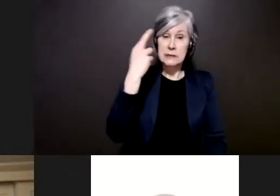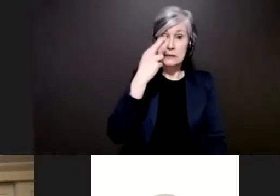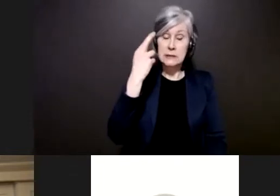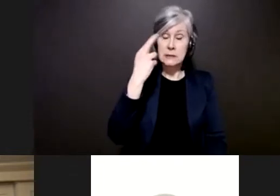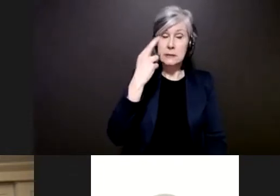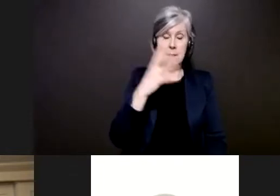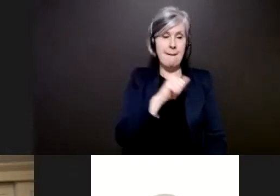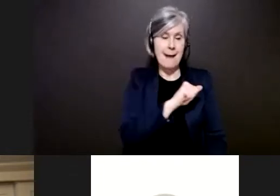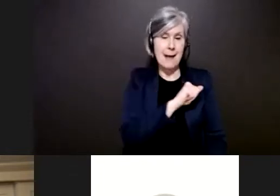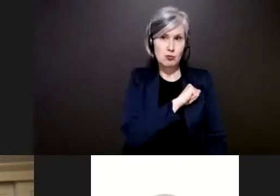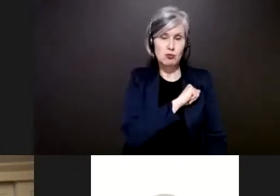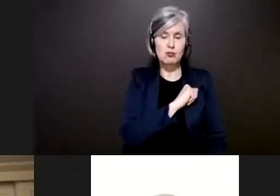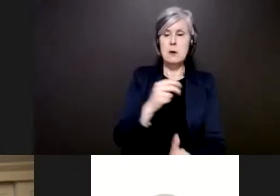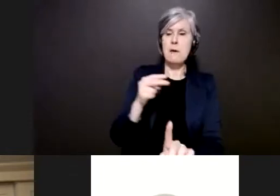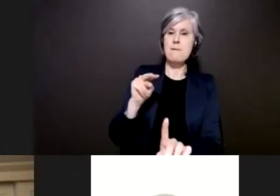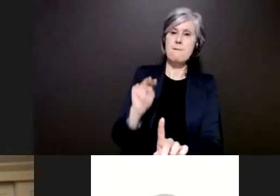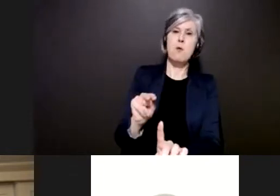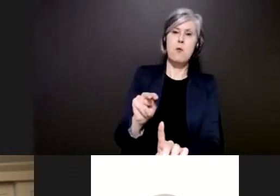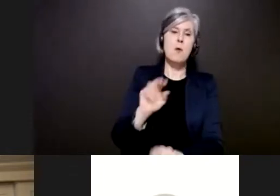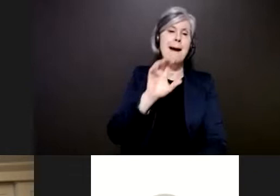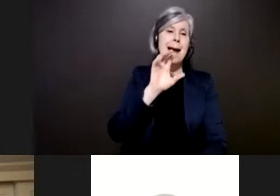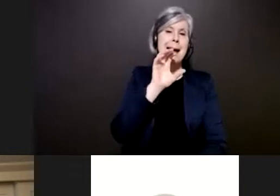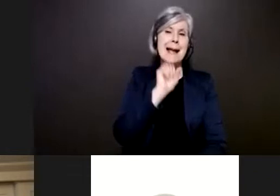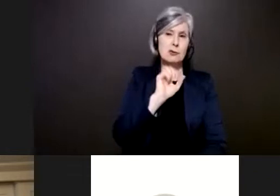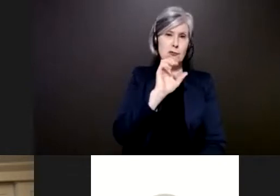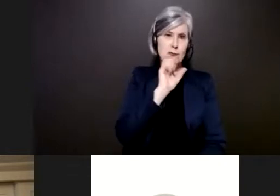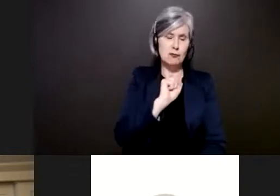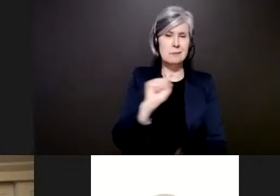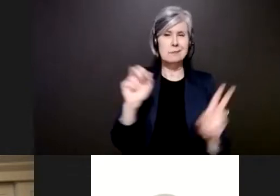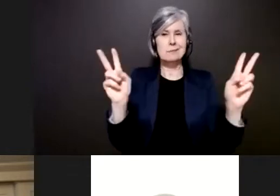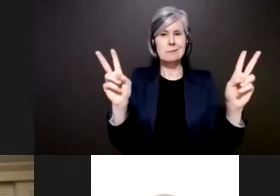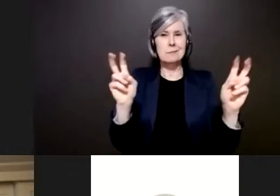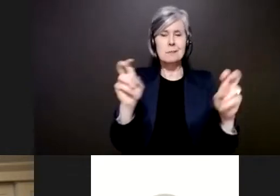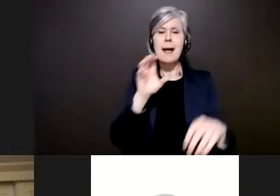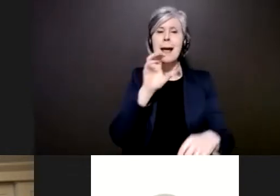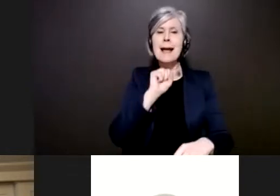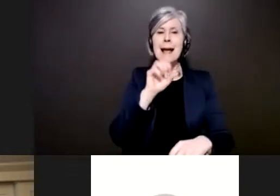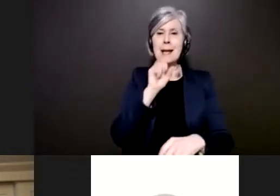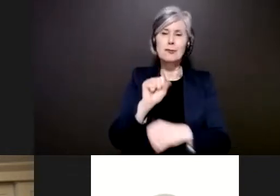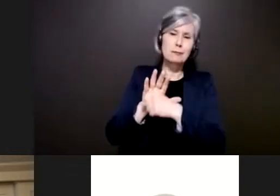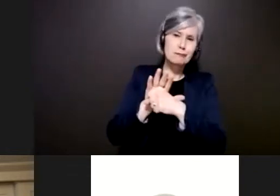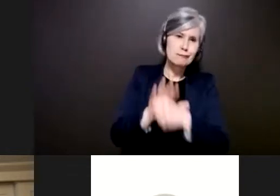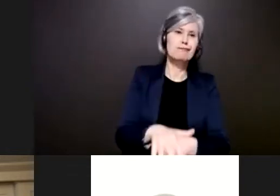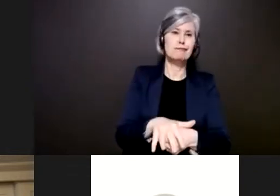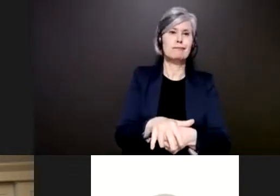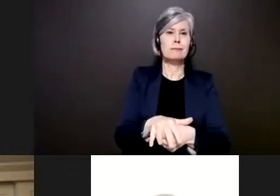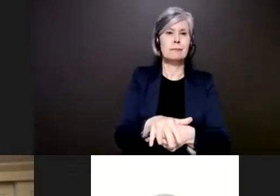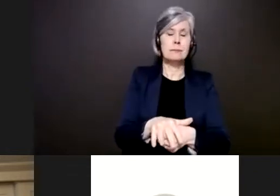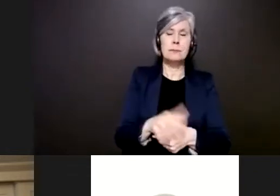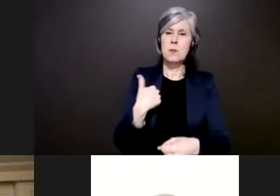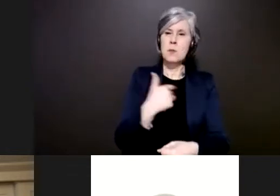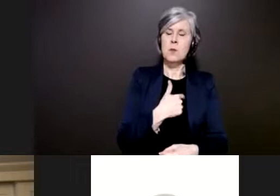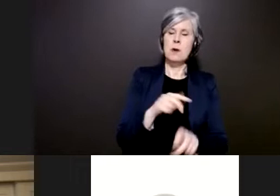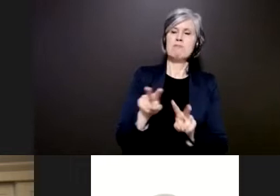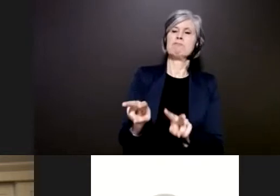think, the way we feel, and the way we behave towards people because of one thing. It's just that number,